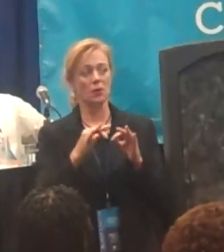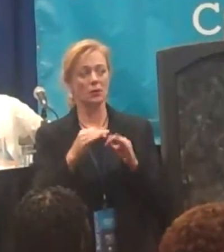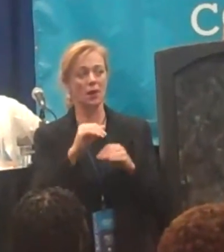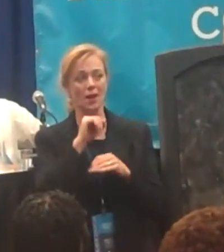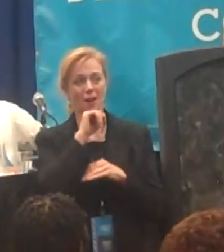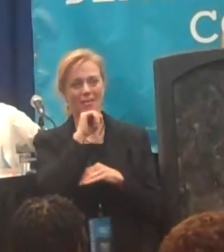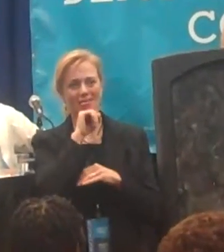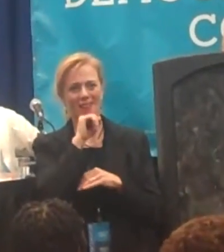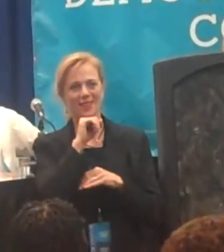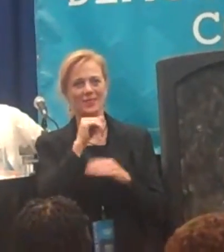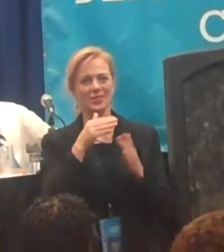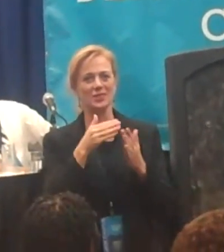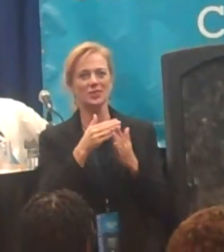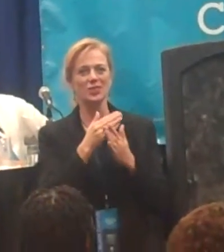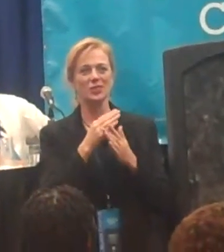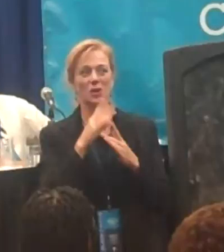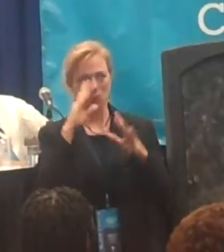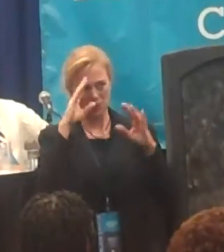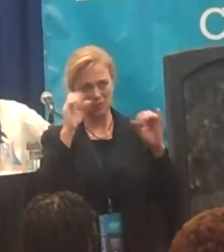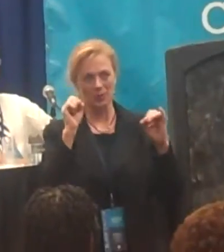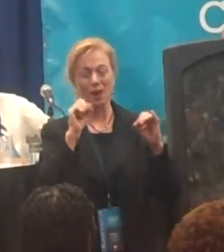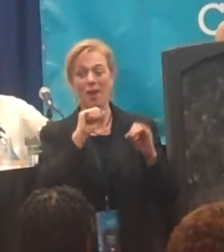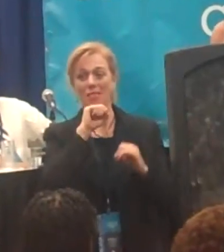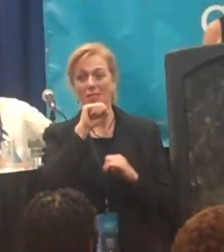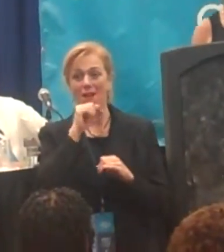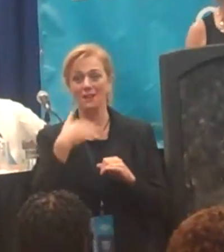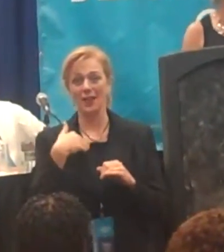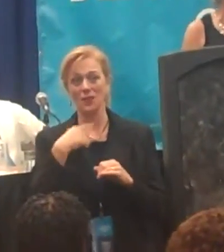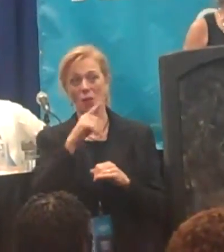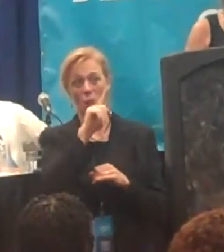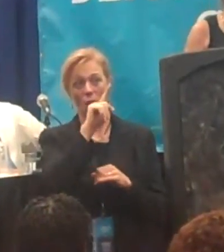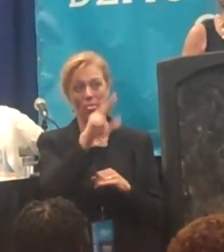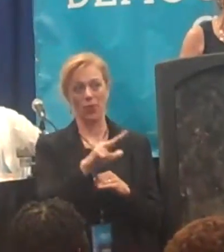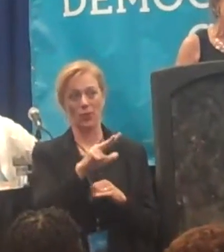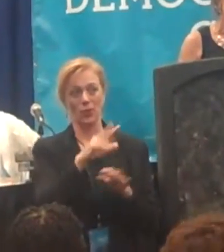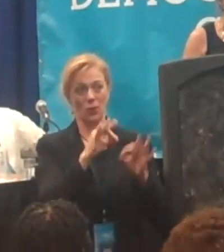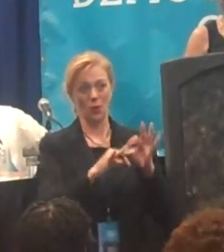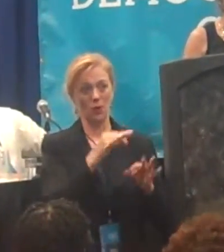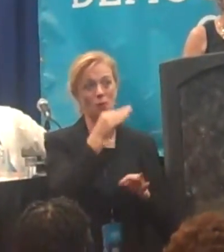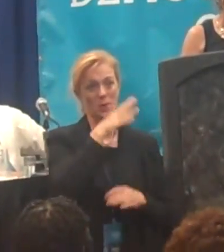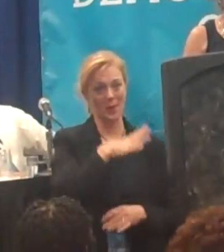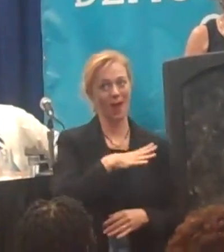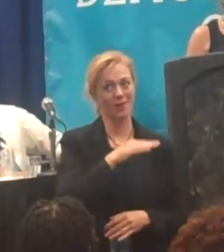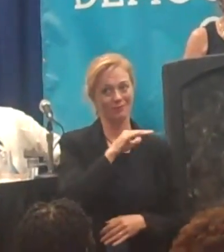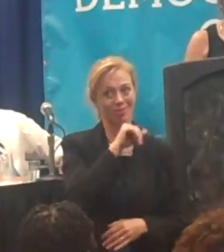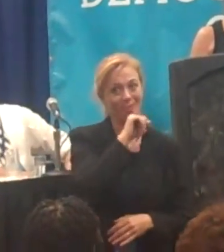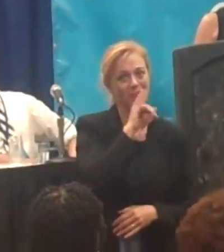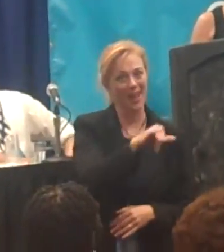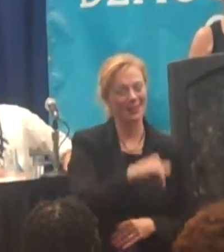I love the justices our president put on. I love having one third of the court women.